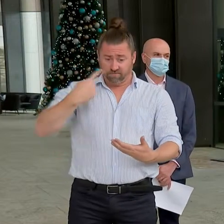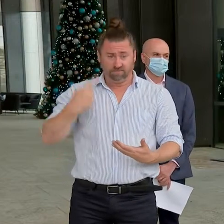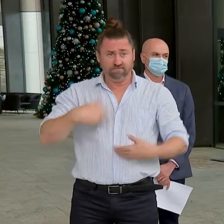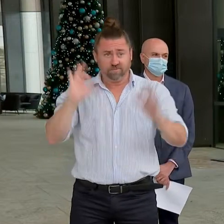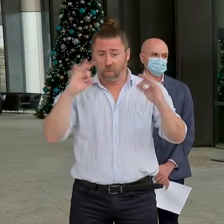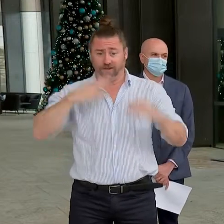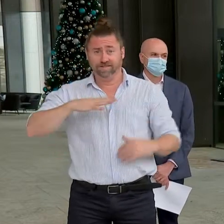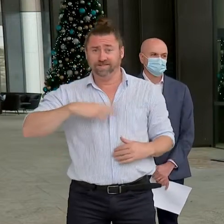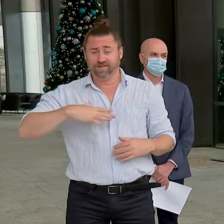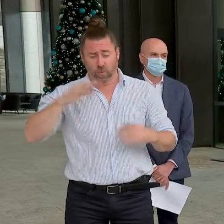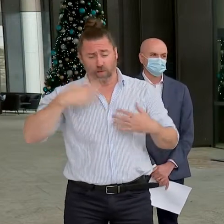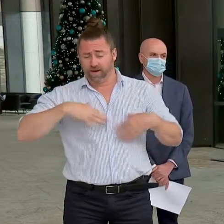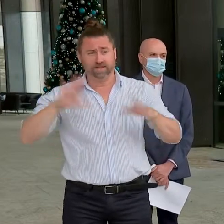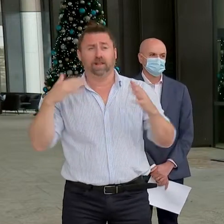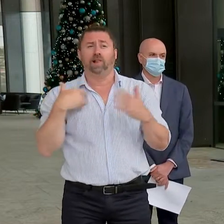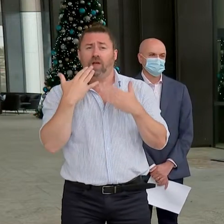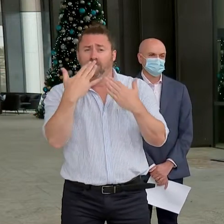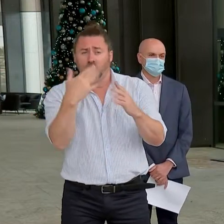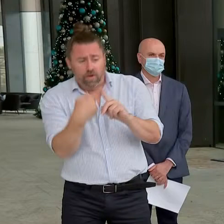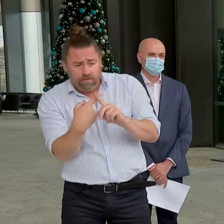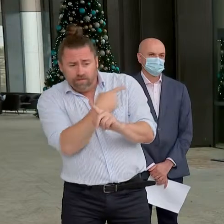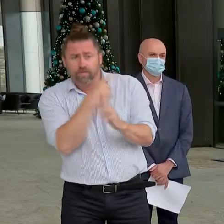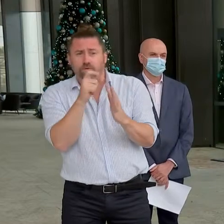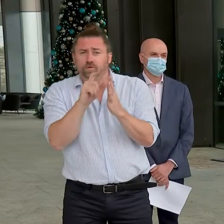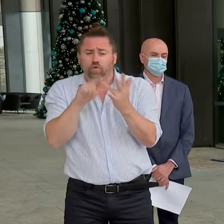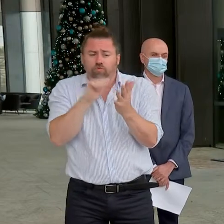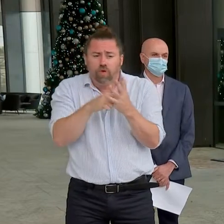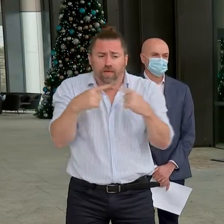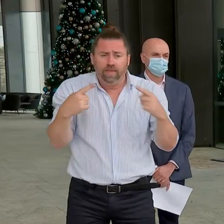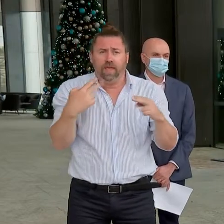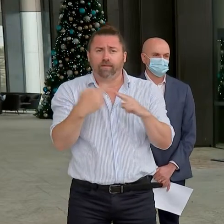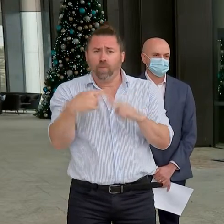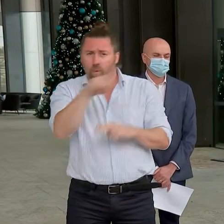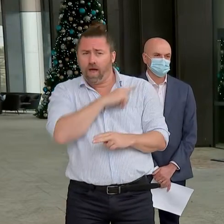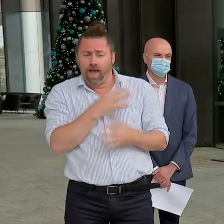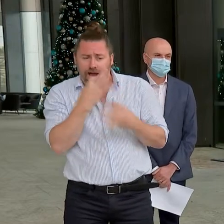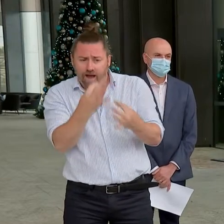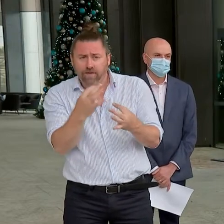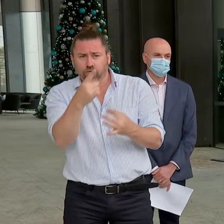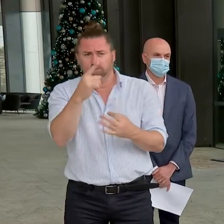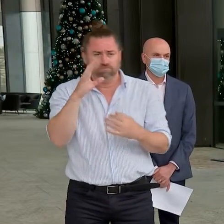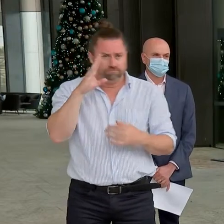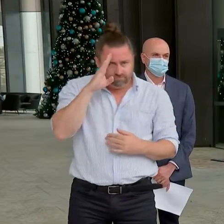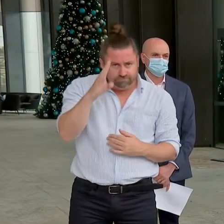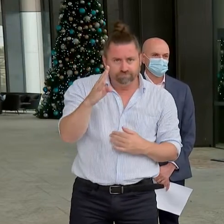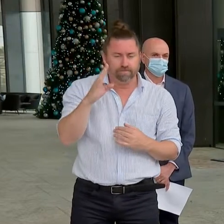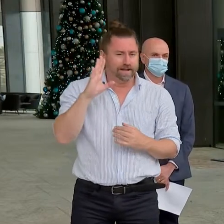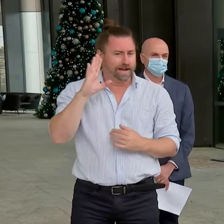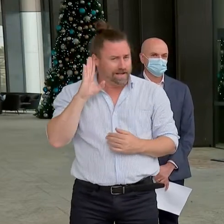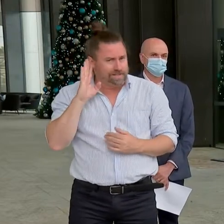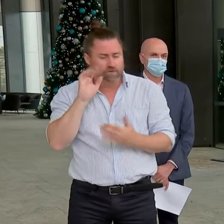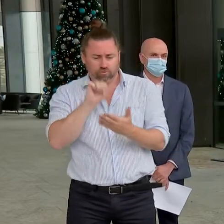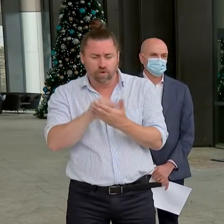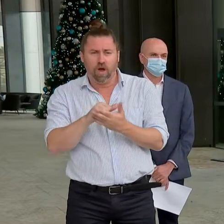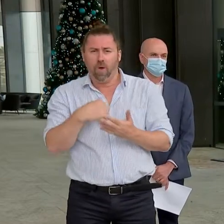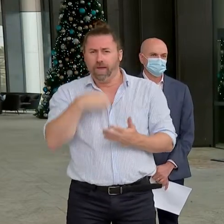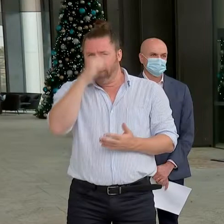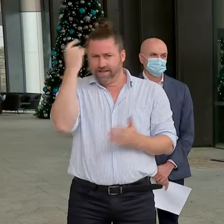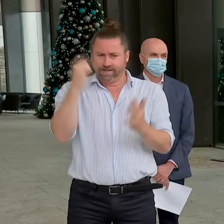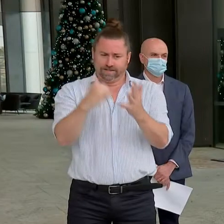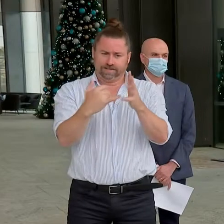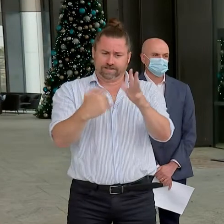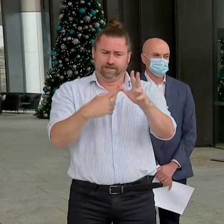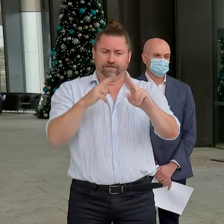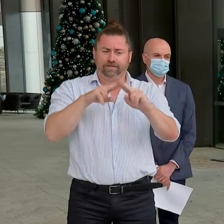now. We thank everyone for doing the right thing. We have made sure we've done this in a safe and responsible way,